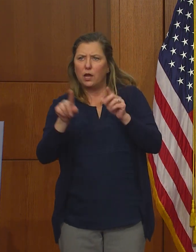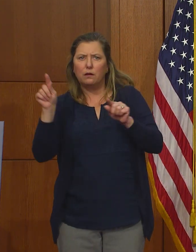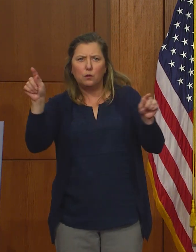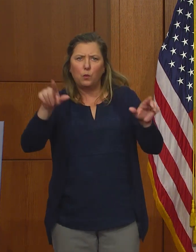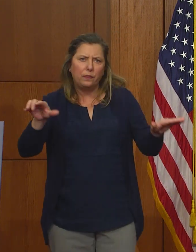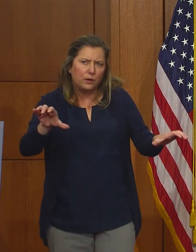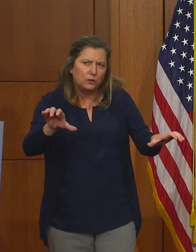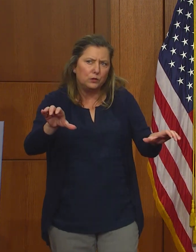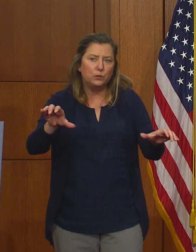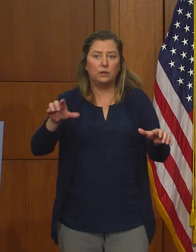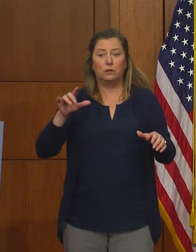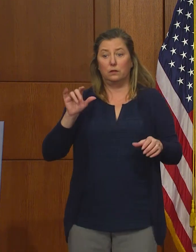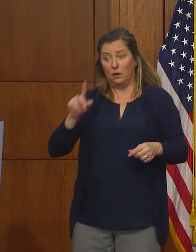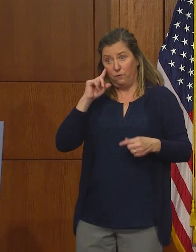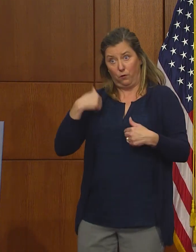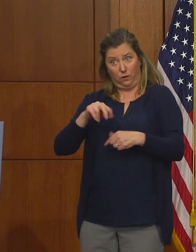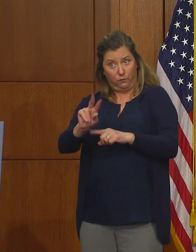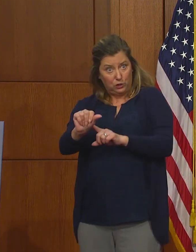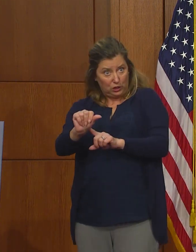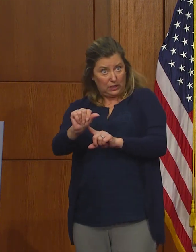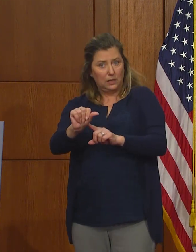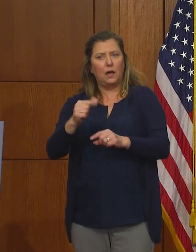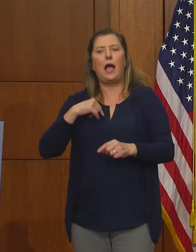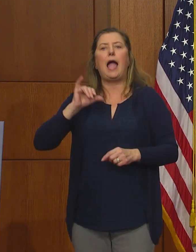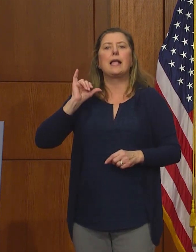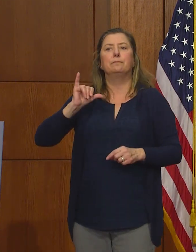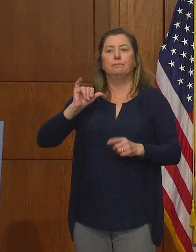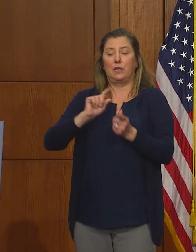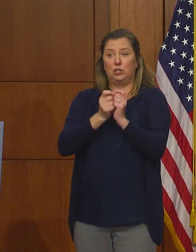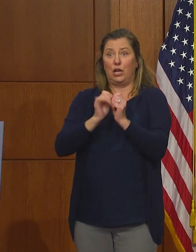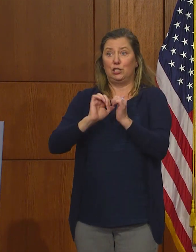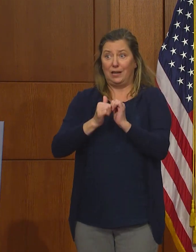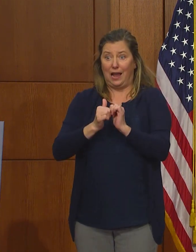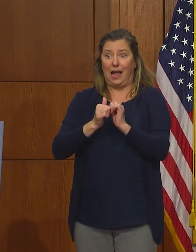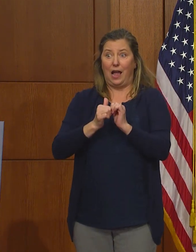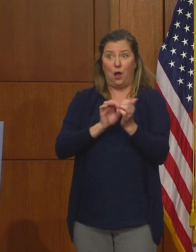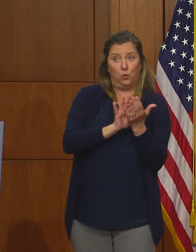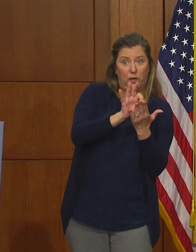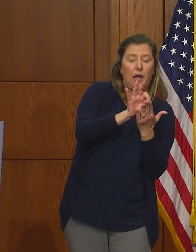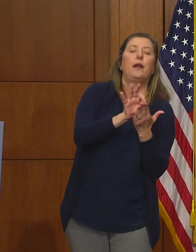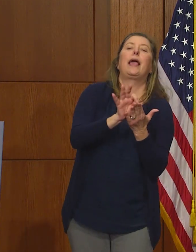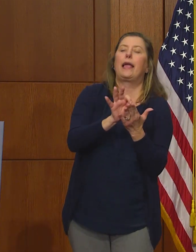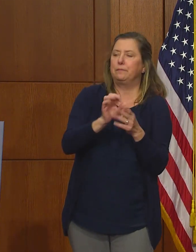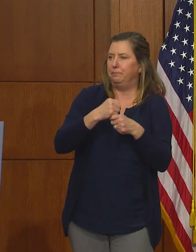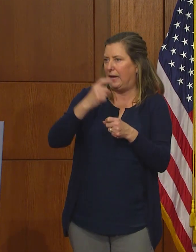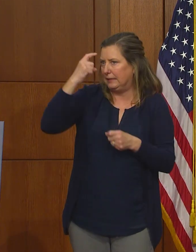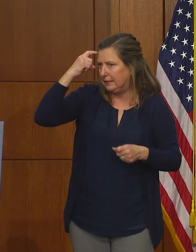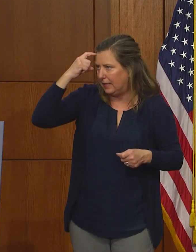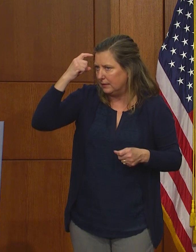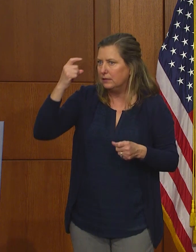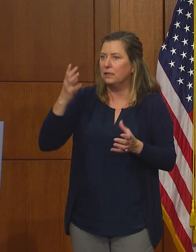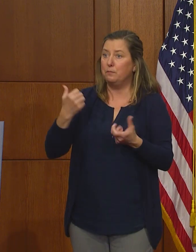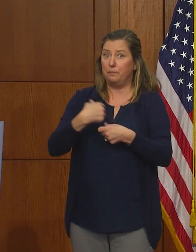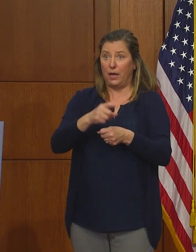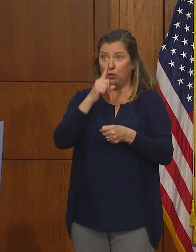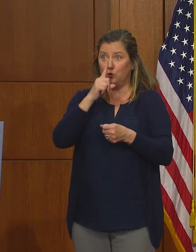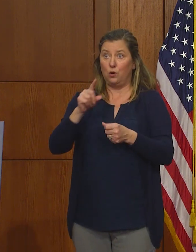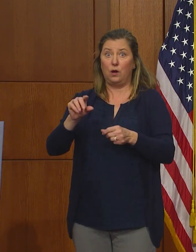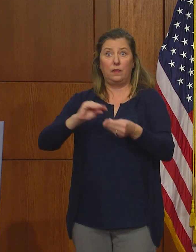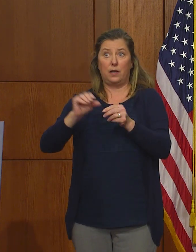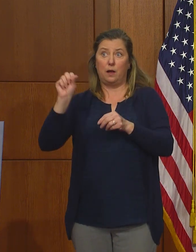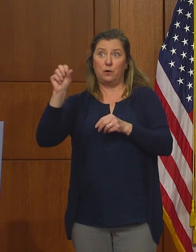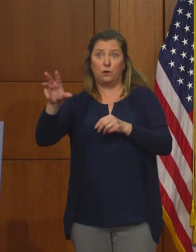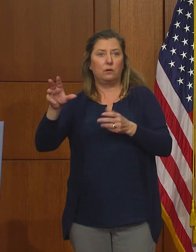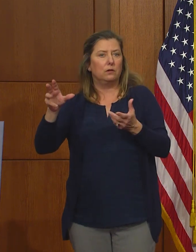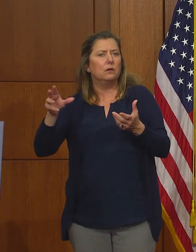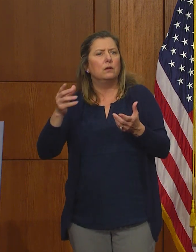We realized for Virginia that change in methodology made a clear sense because we want to make sure that other number that we're reporting, because so